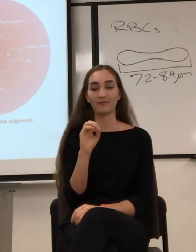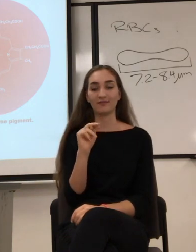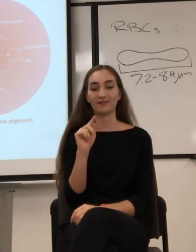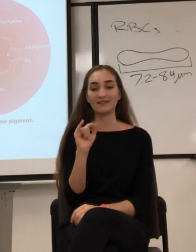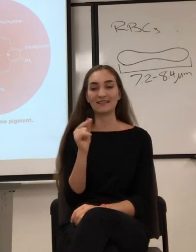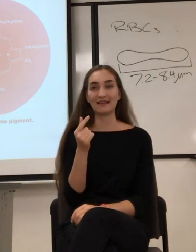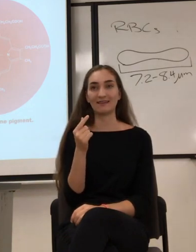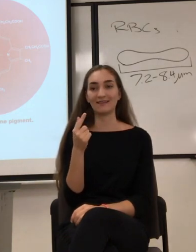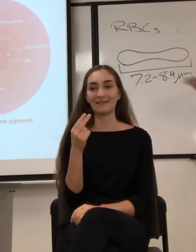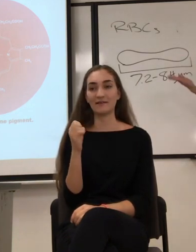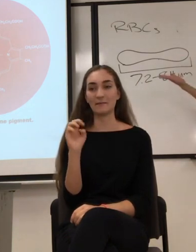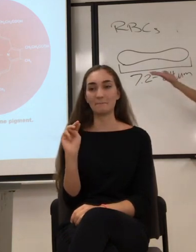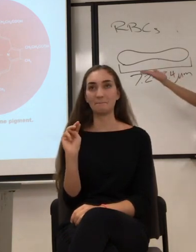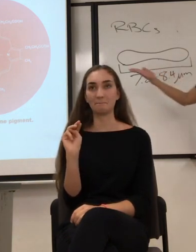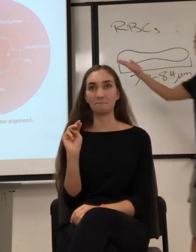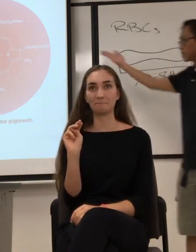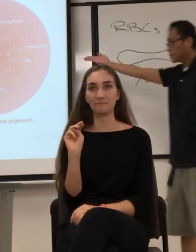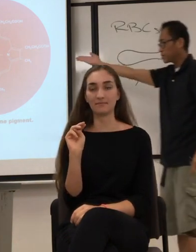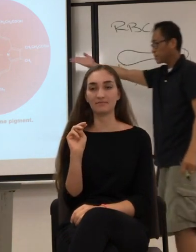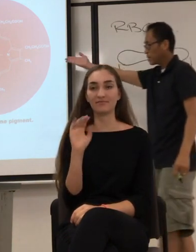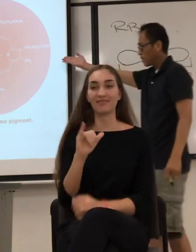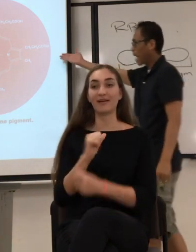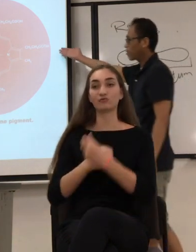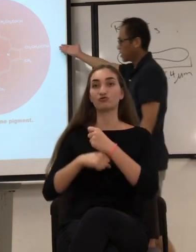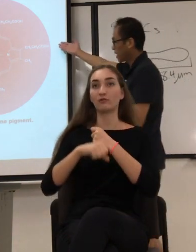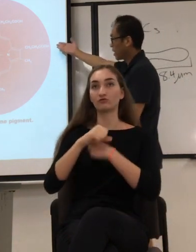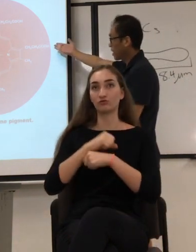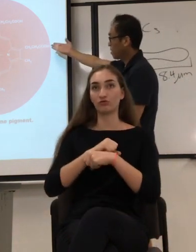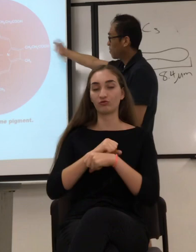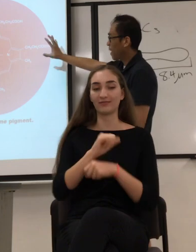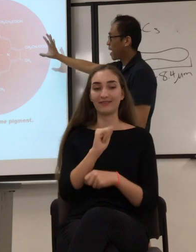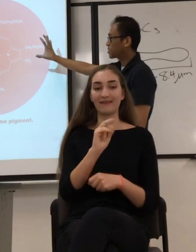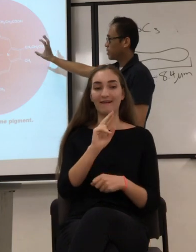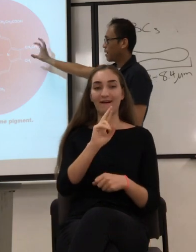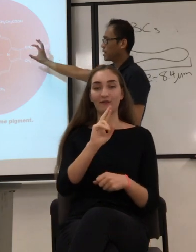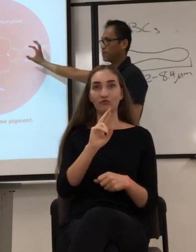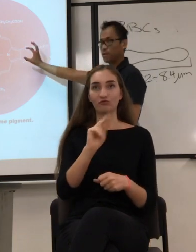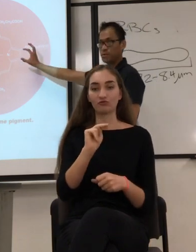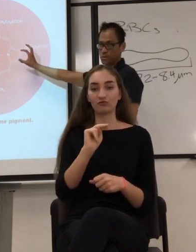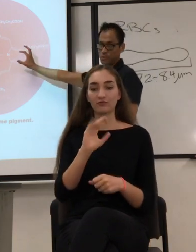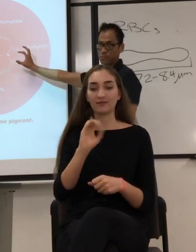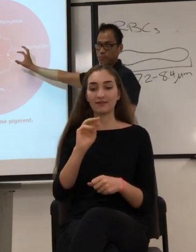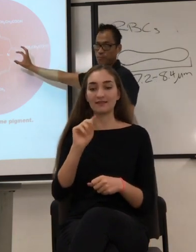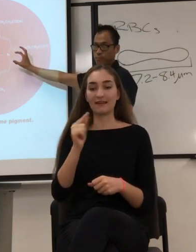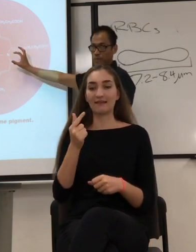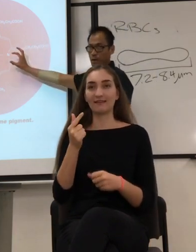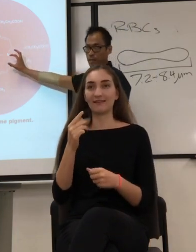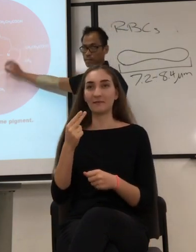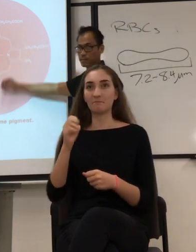H-E-M-E. And it's that structure, this, the iron containing heme, that actually binds the O2.